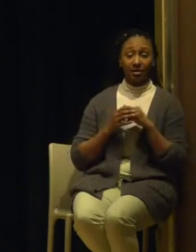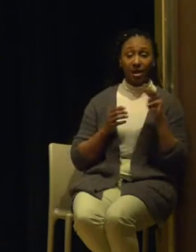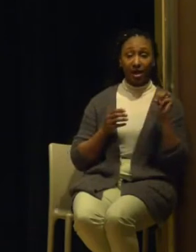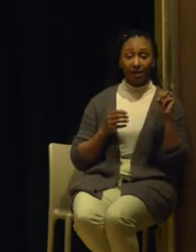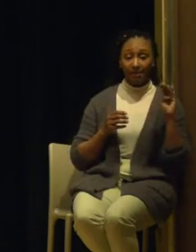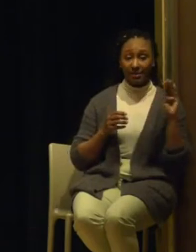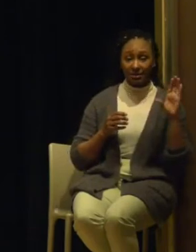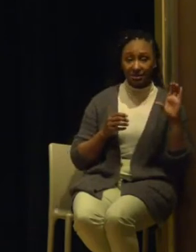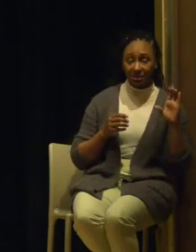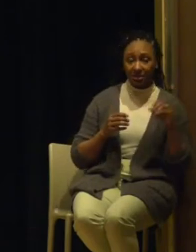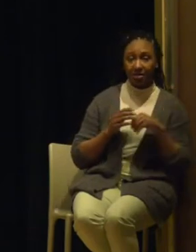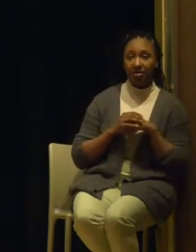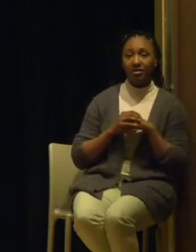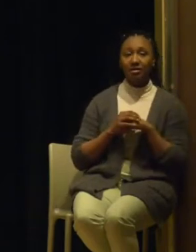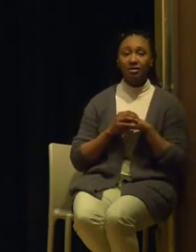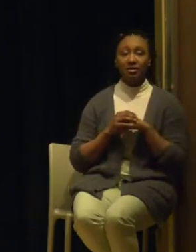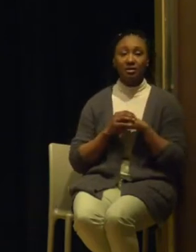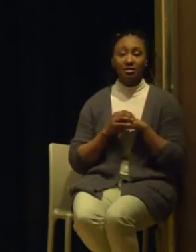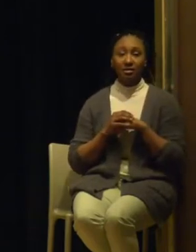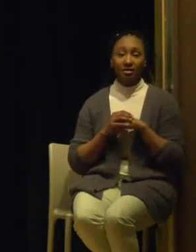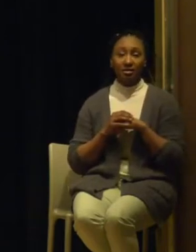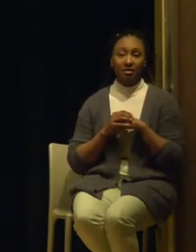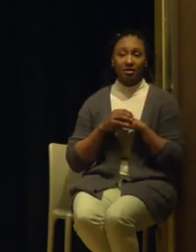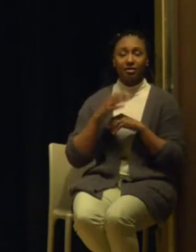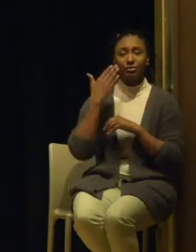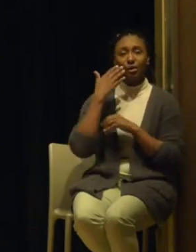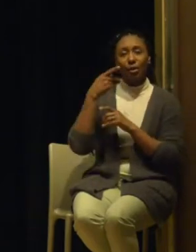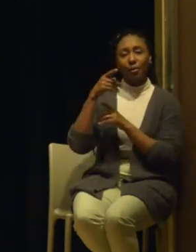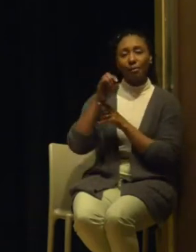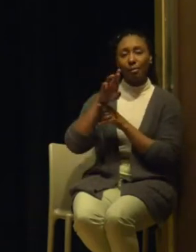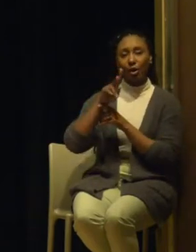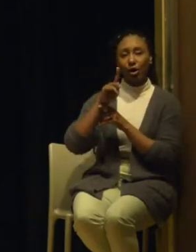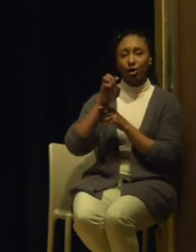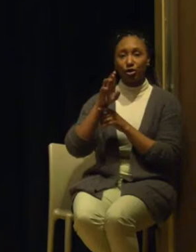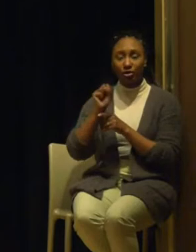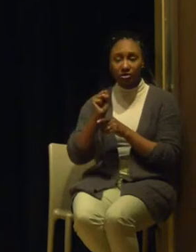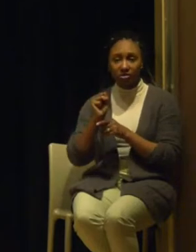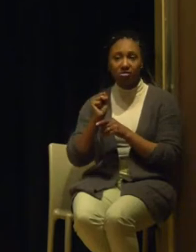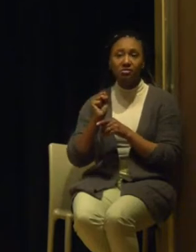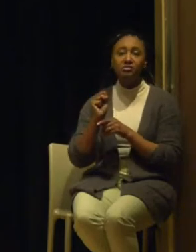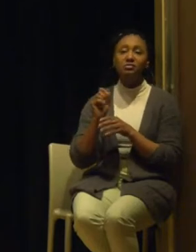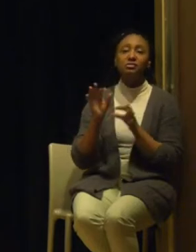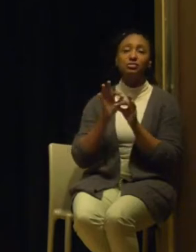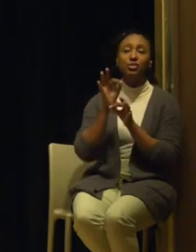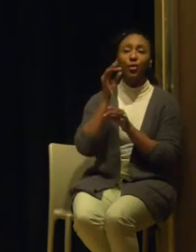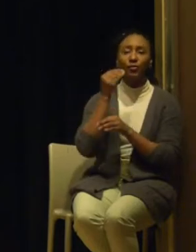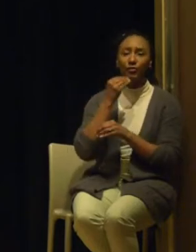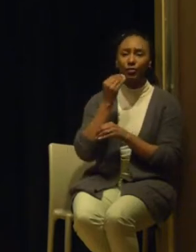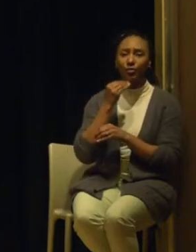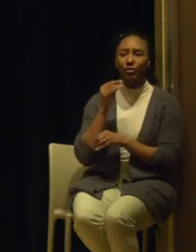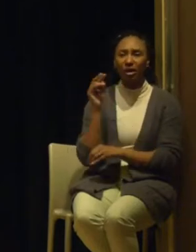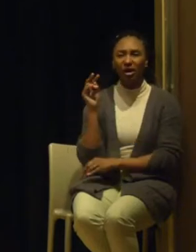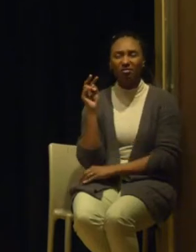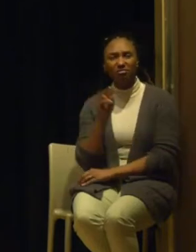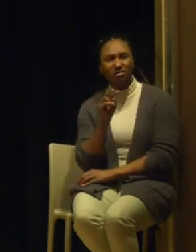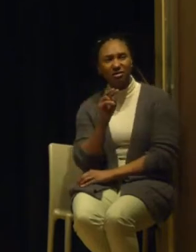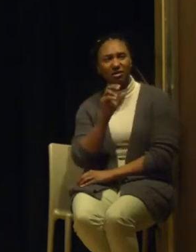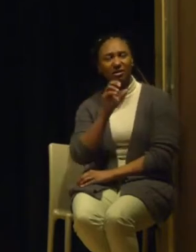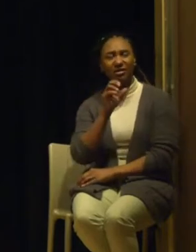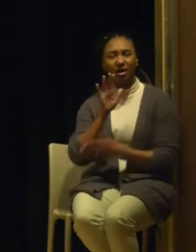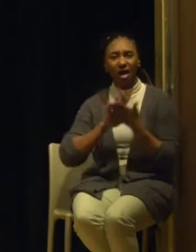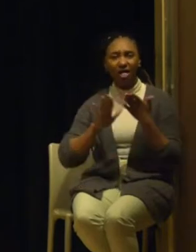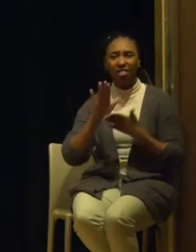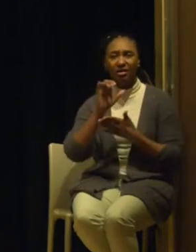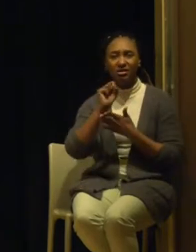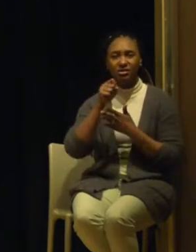call syndicated product, yep. like the Parkers and Soul Food, I mean, I went down to Spelman and they beat up on me literally one